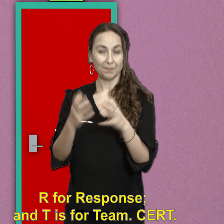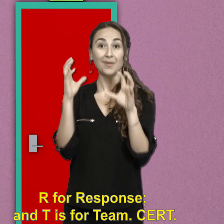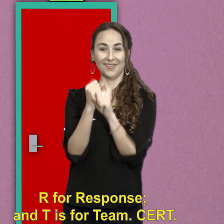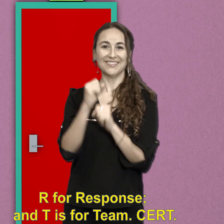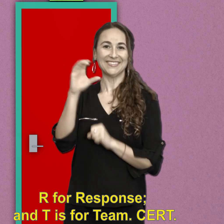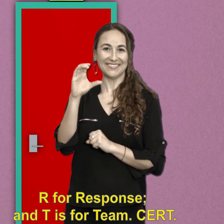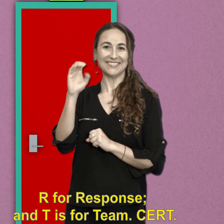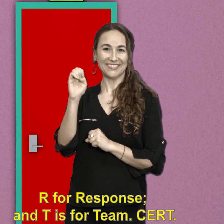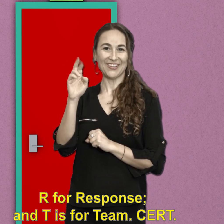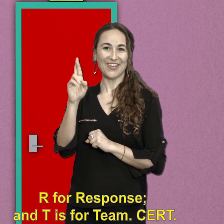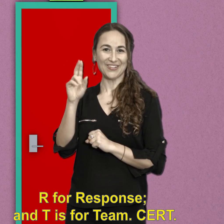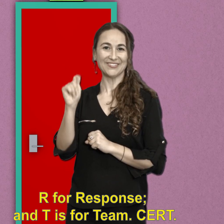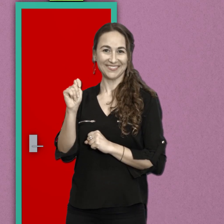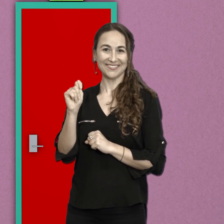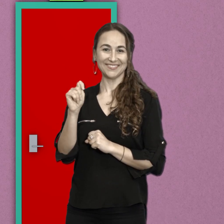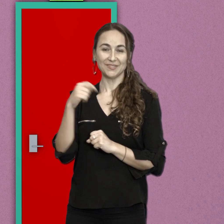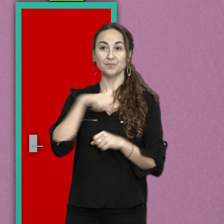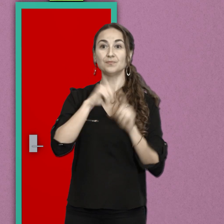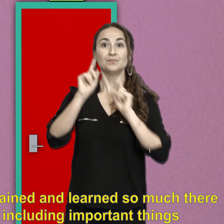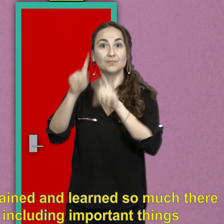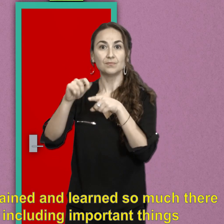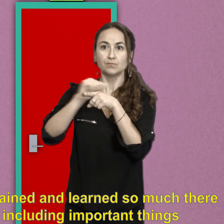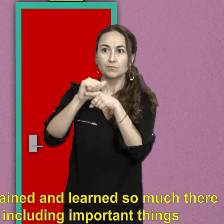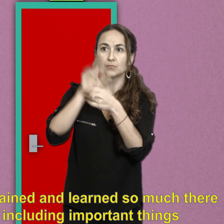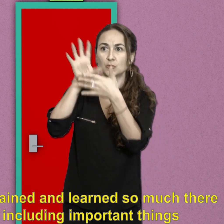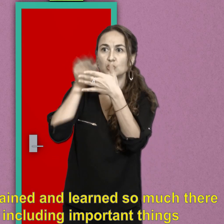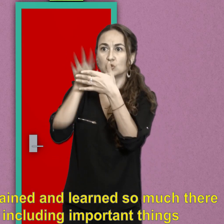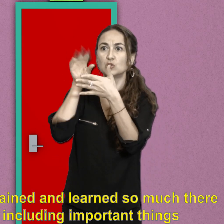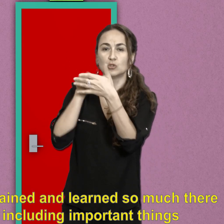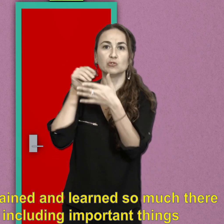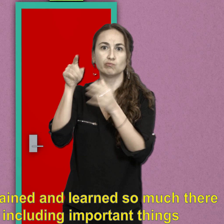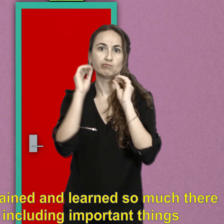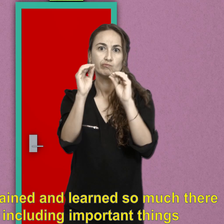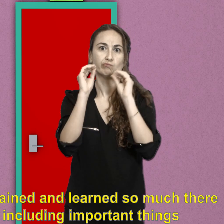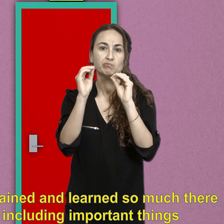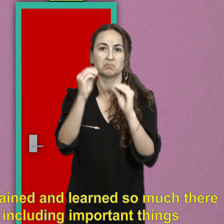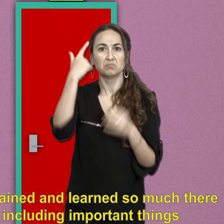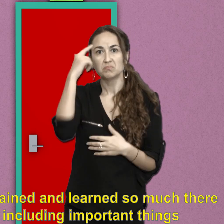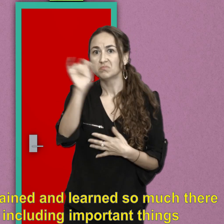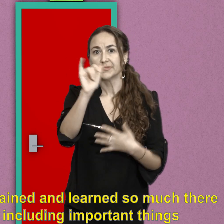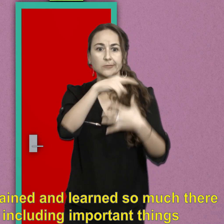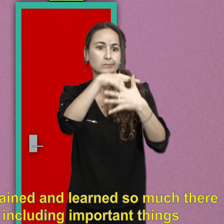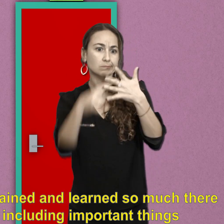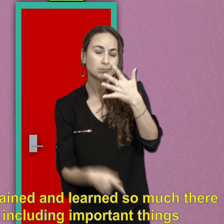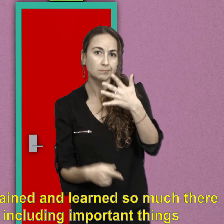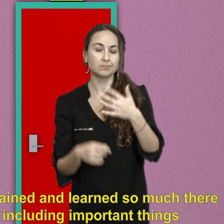and T is for team, CERT. We trained and learned so much there,